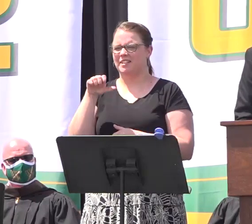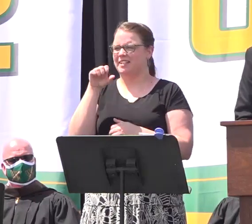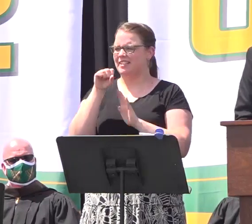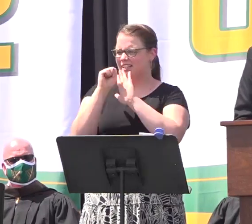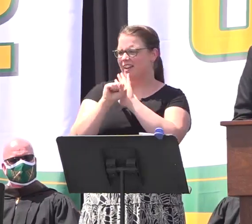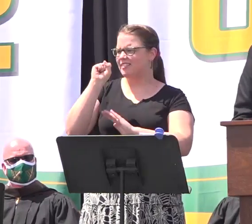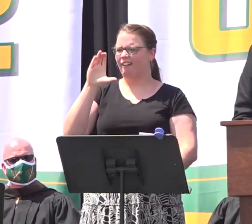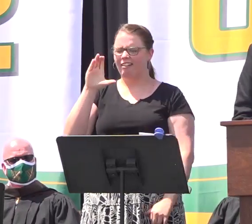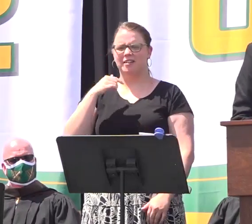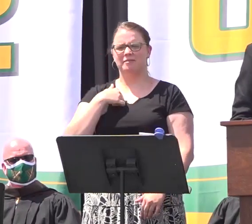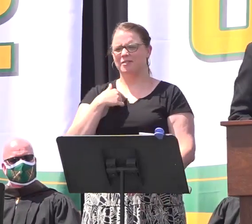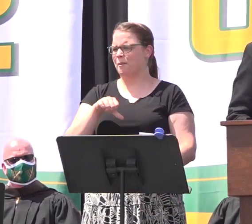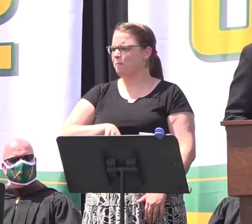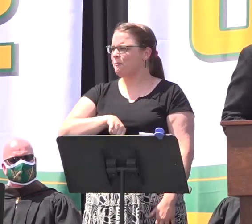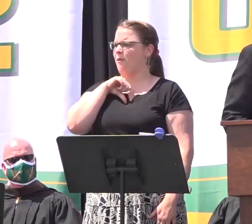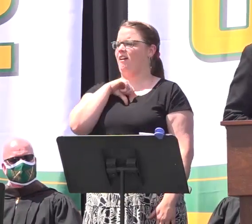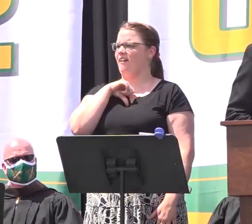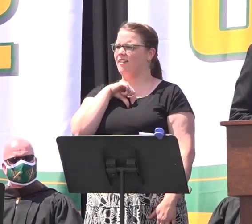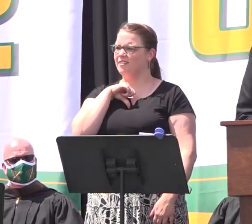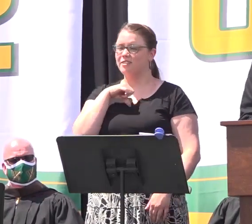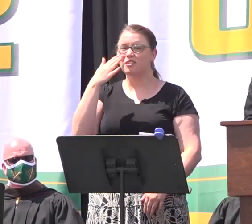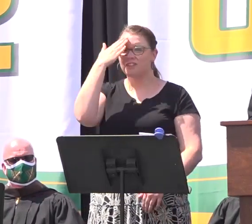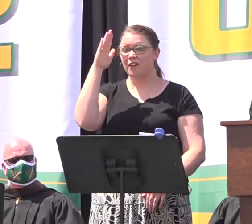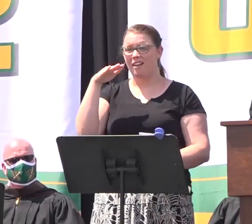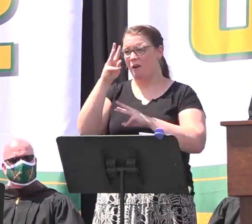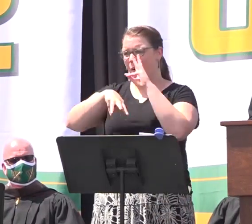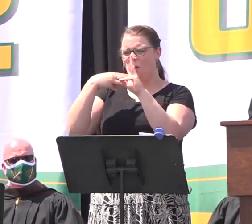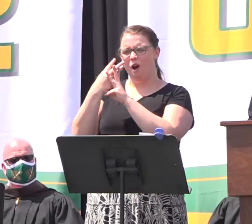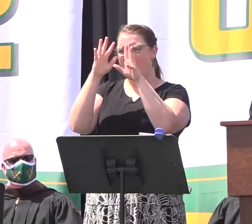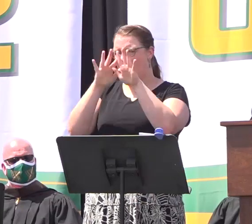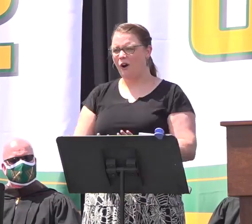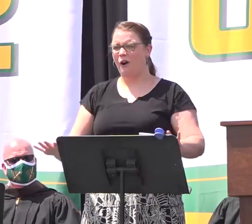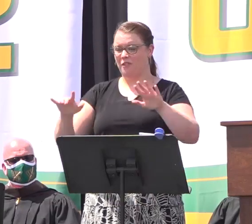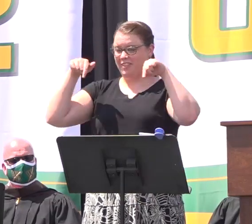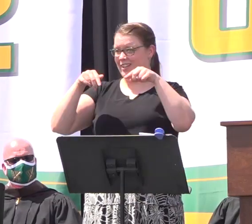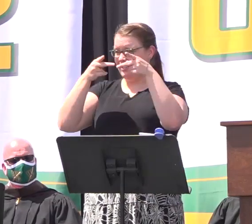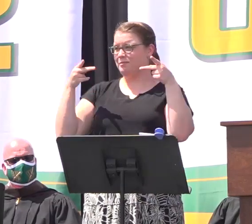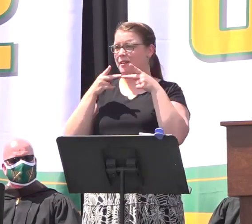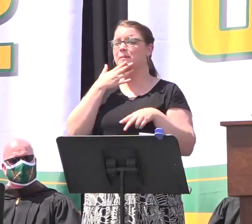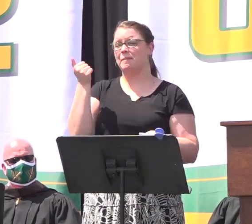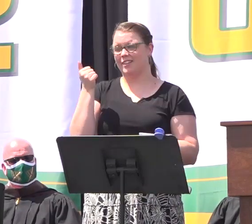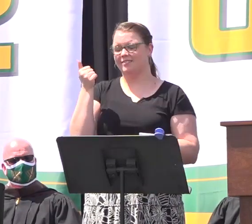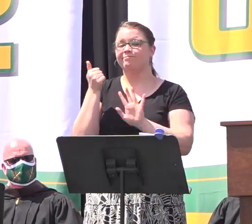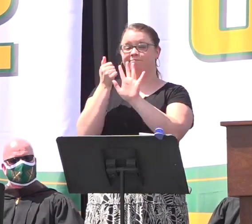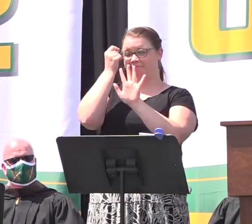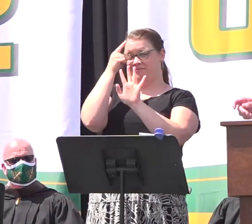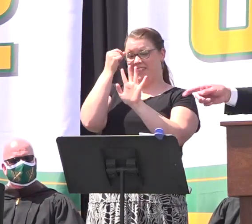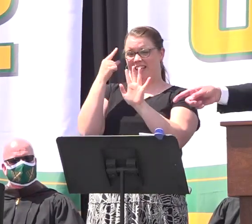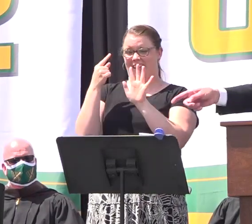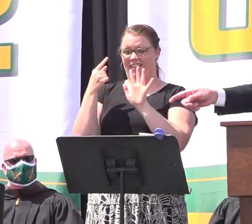And you're in the right place in the whole world. There's no place better. It's hot, so I'm gonna be brief.